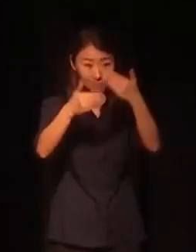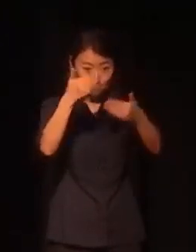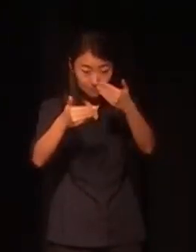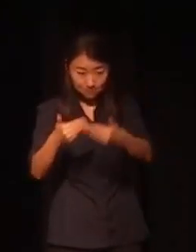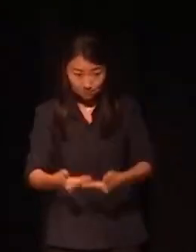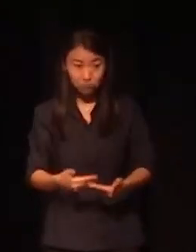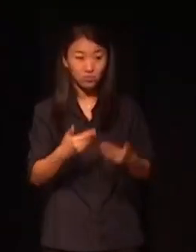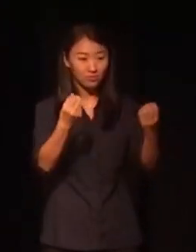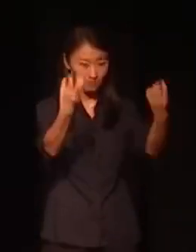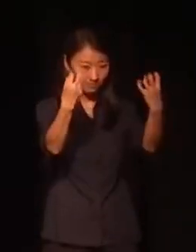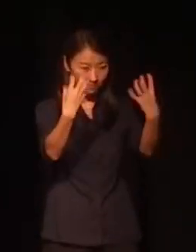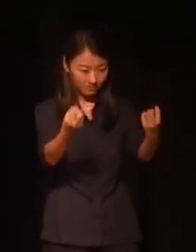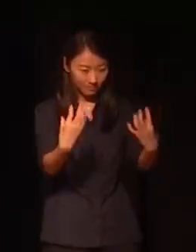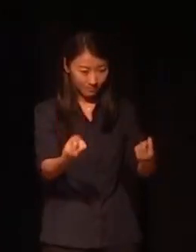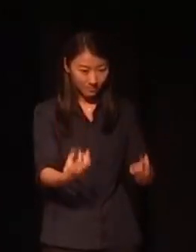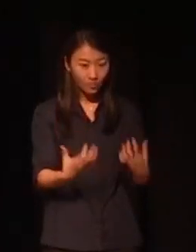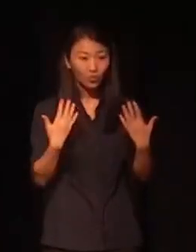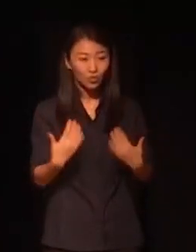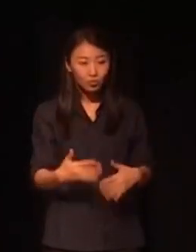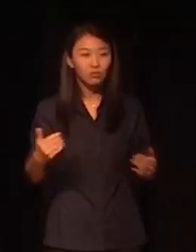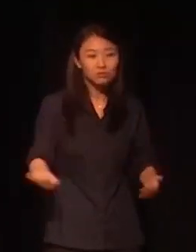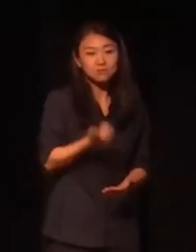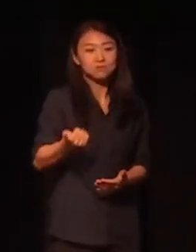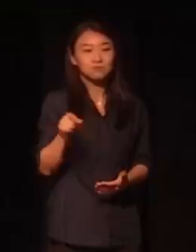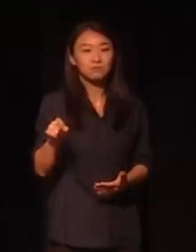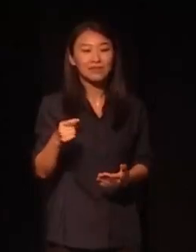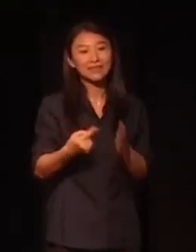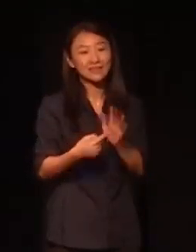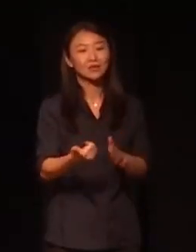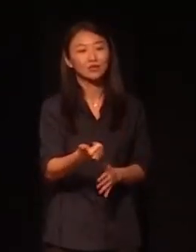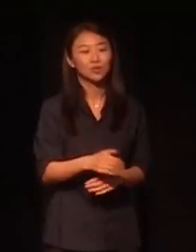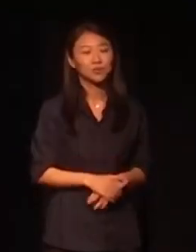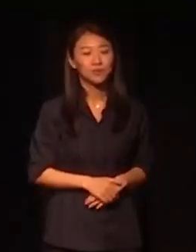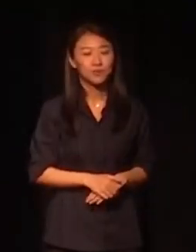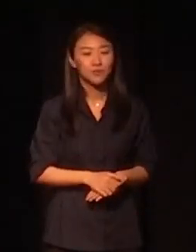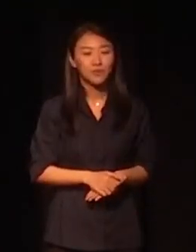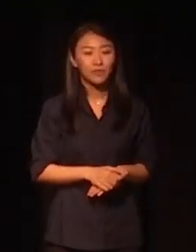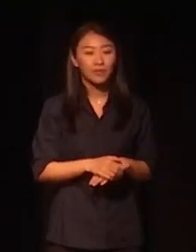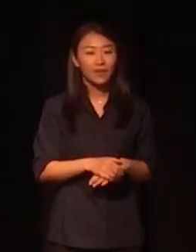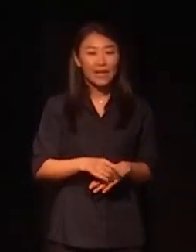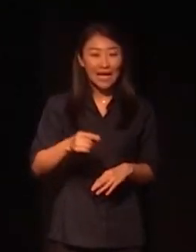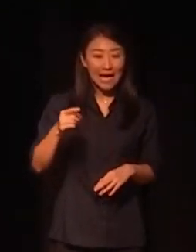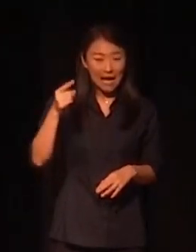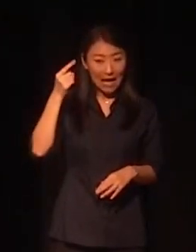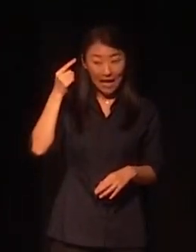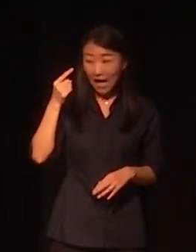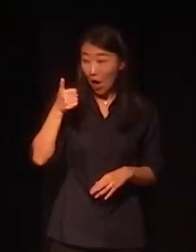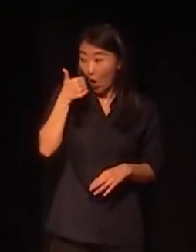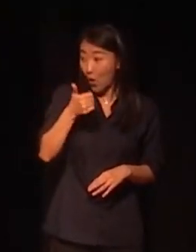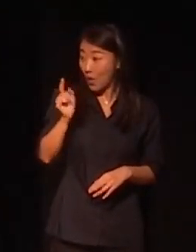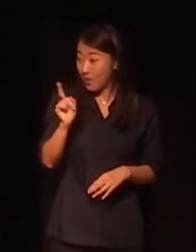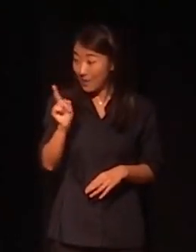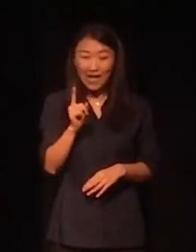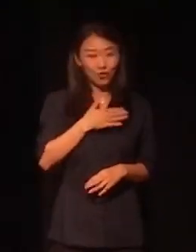this manner. So this is the. I did also prepare a kind of